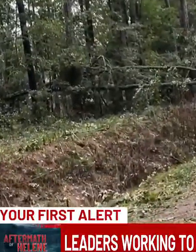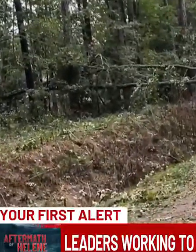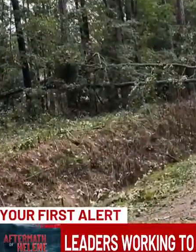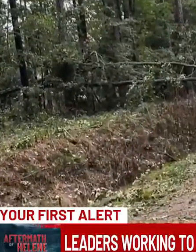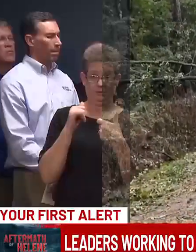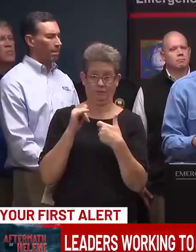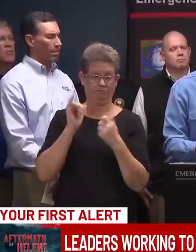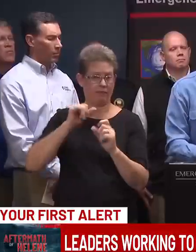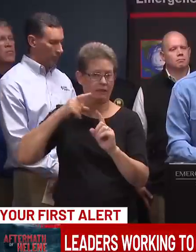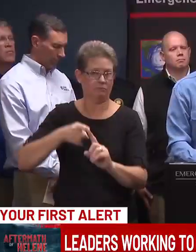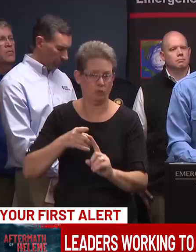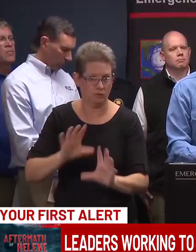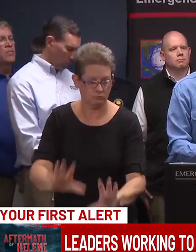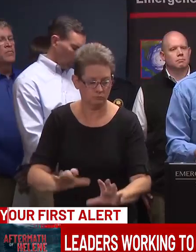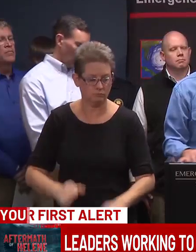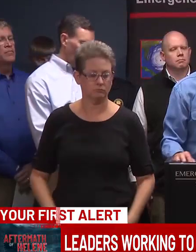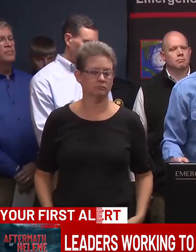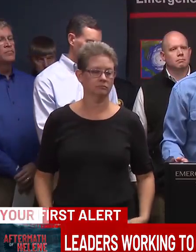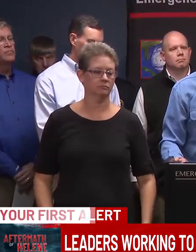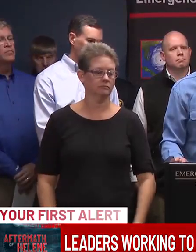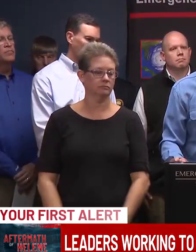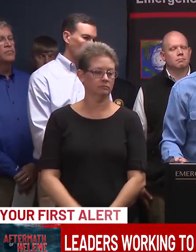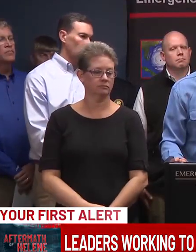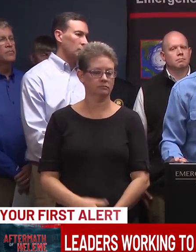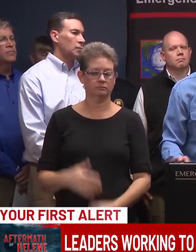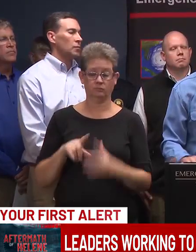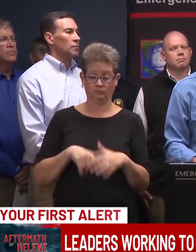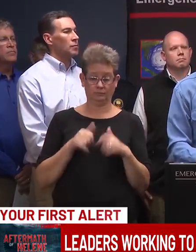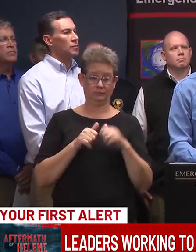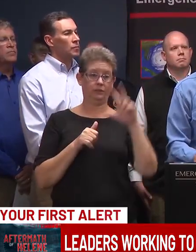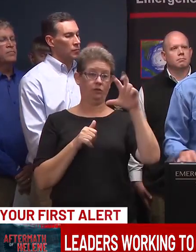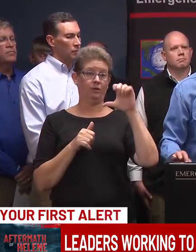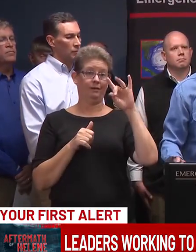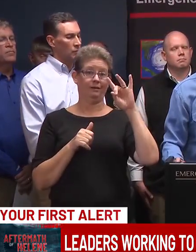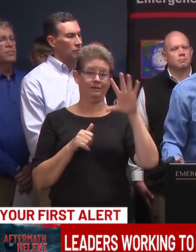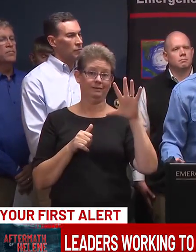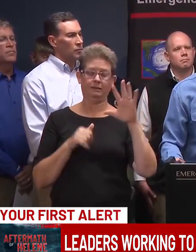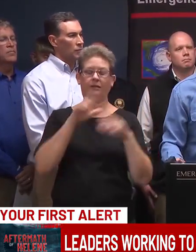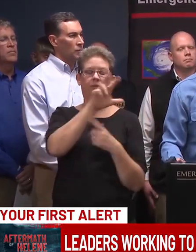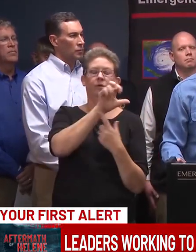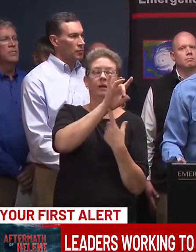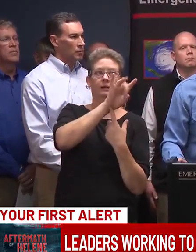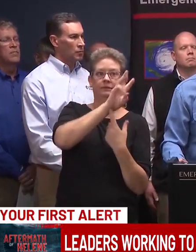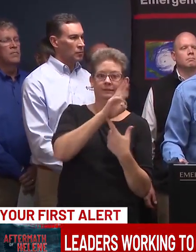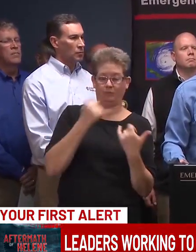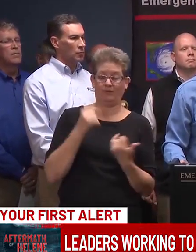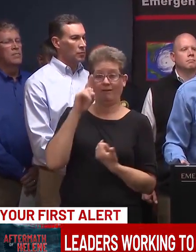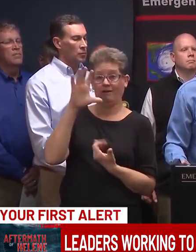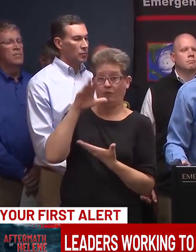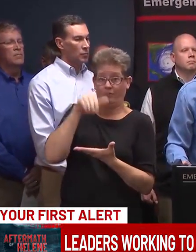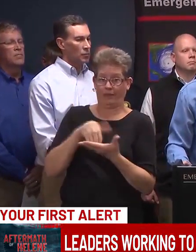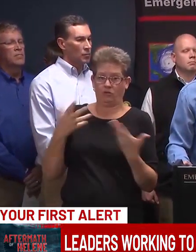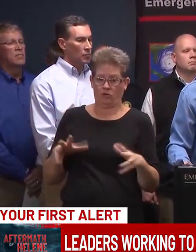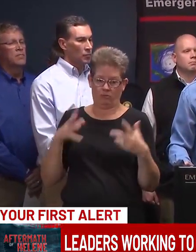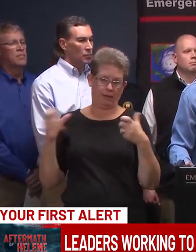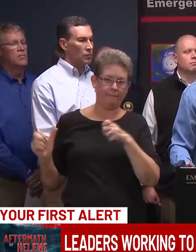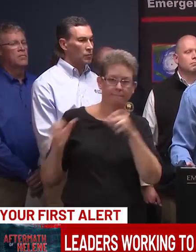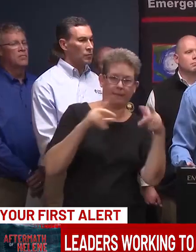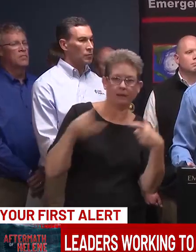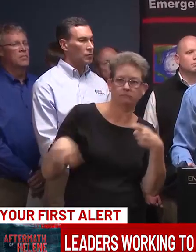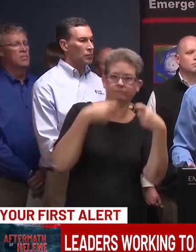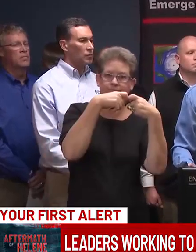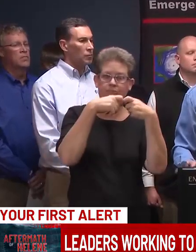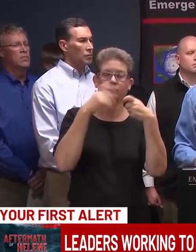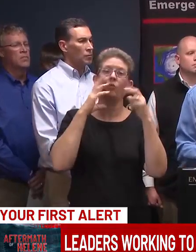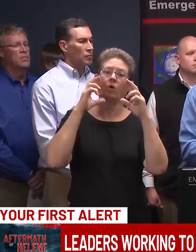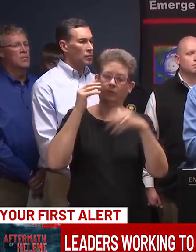week. We've started out, like I said before, with 386. We restored 100,000 customers so far, and we hope to continue to